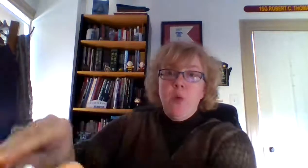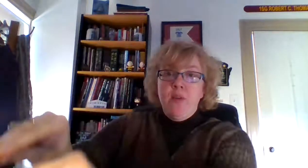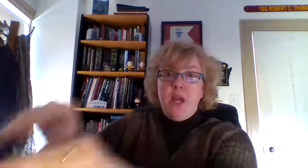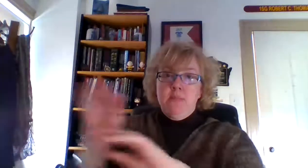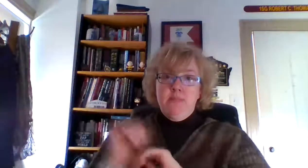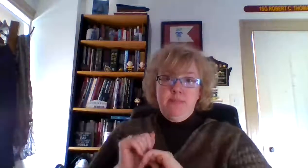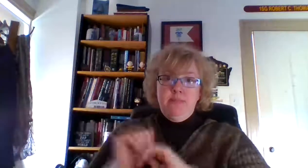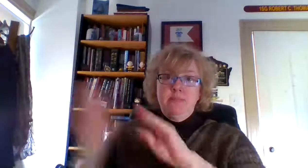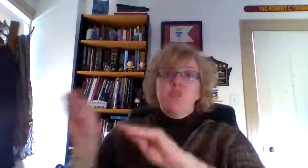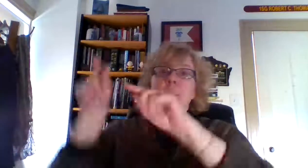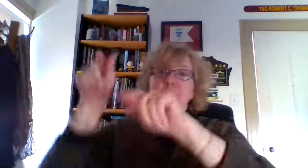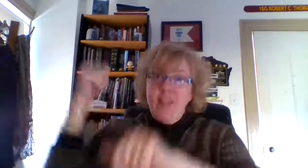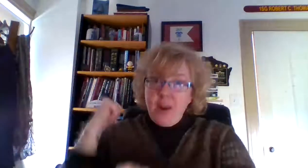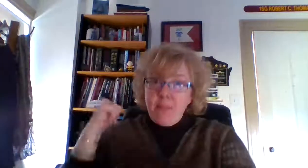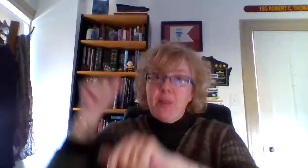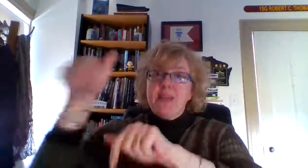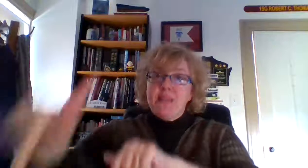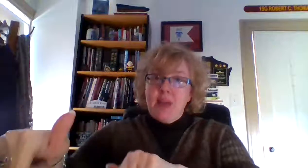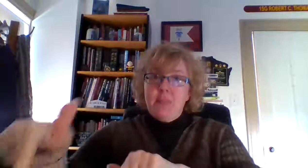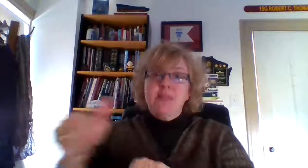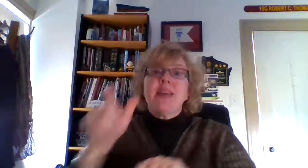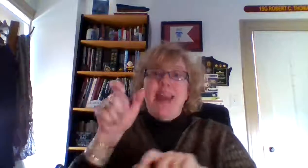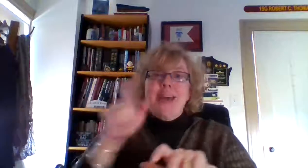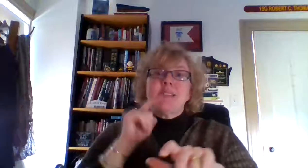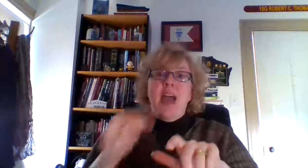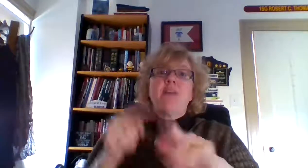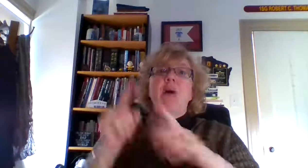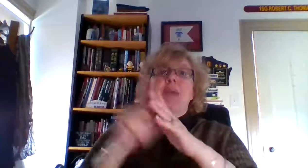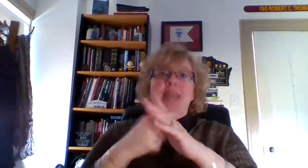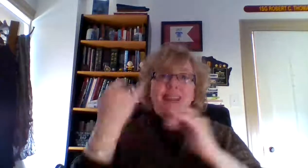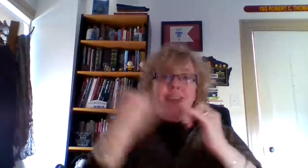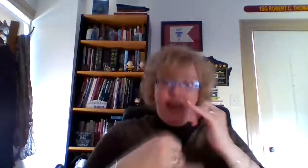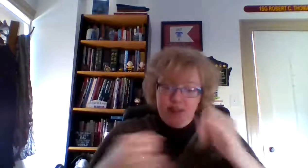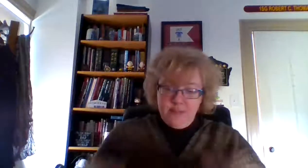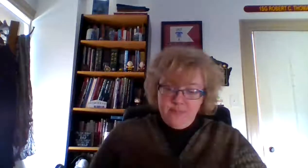moving from that place to that place. It has to have a beginning and end.